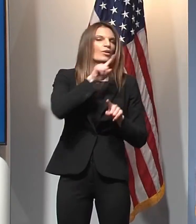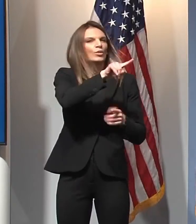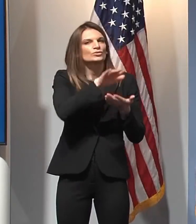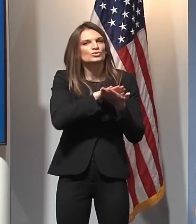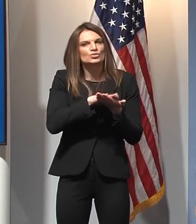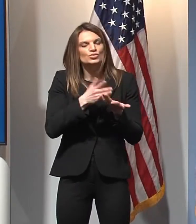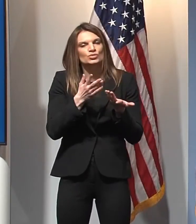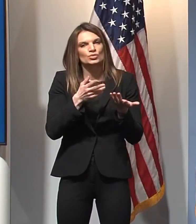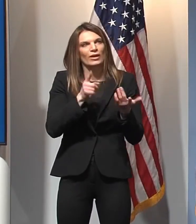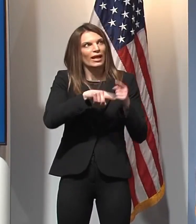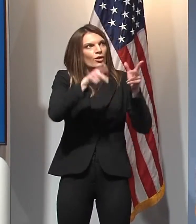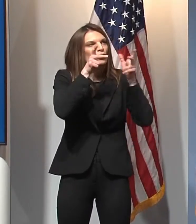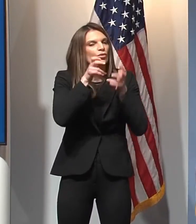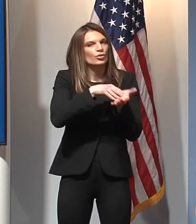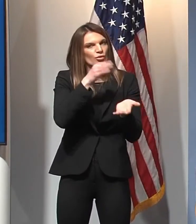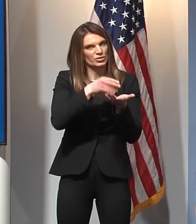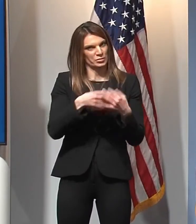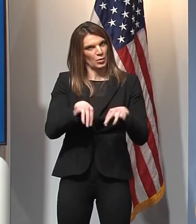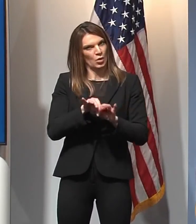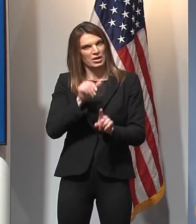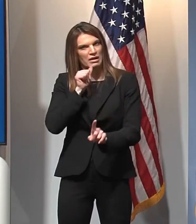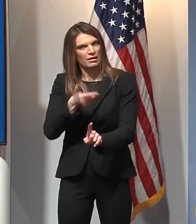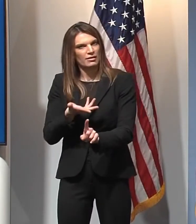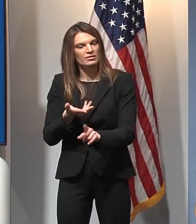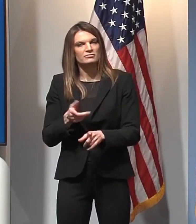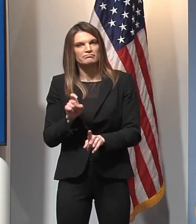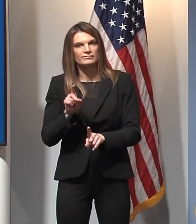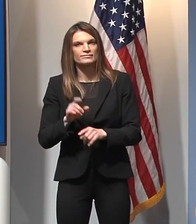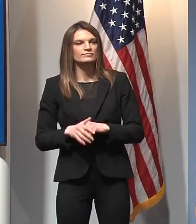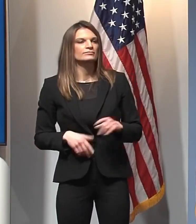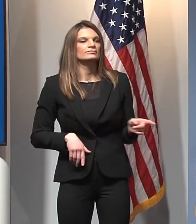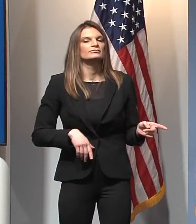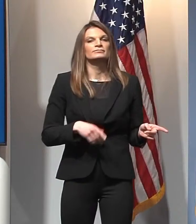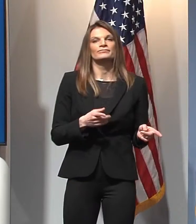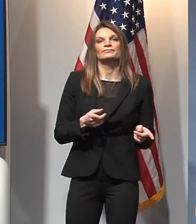point in time, we're not announcing any